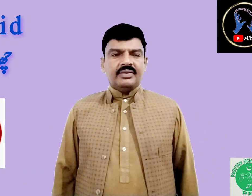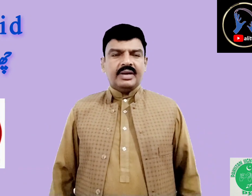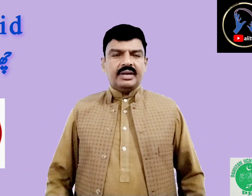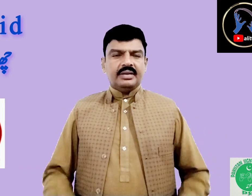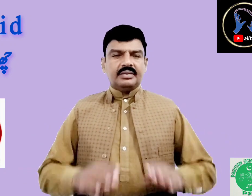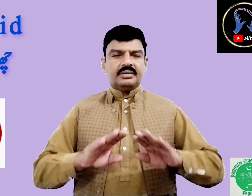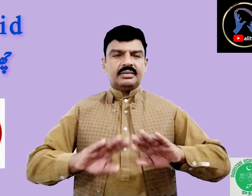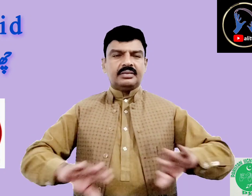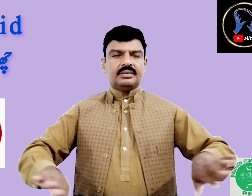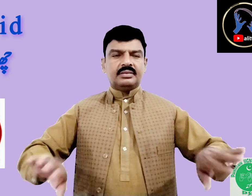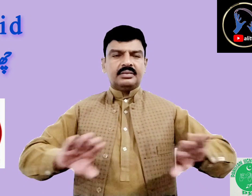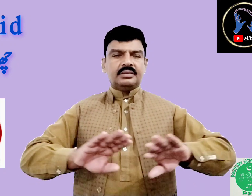avoid